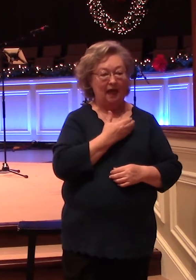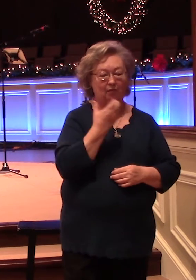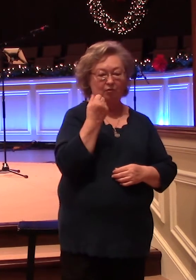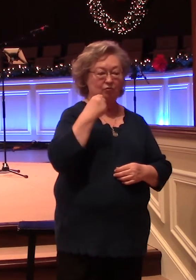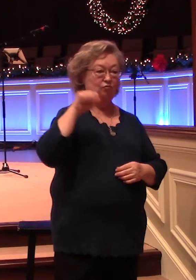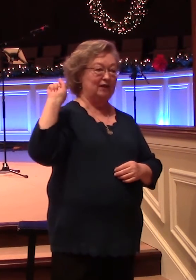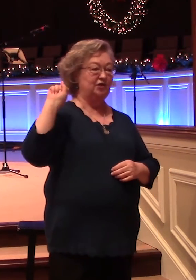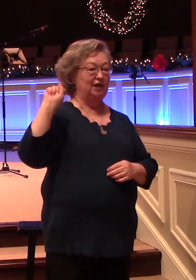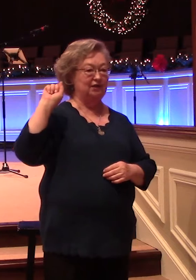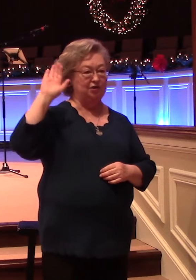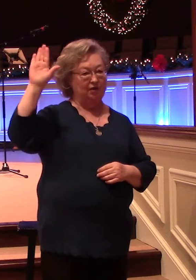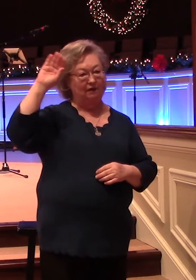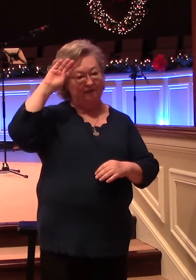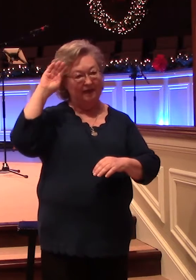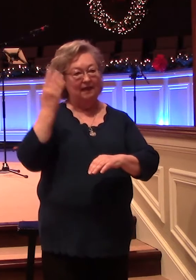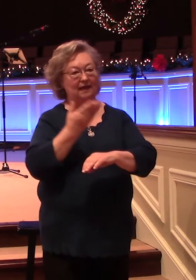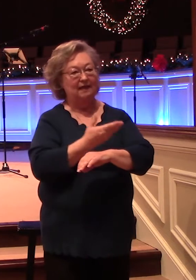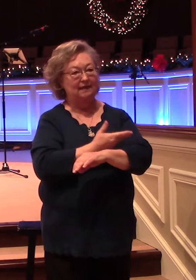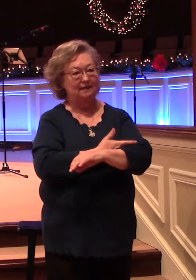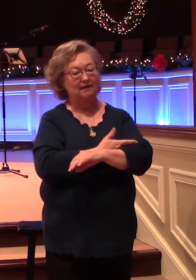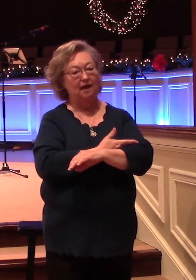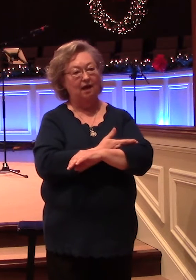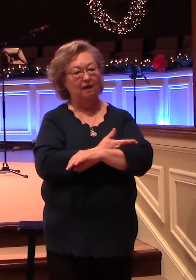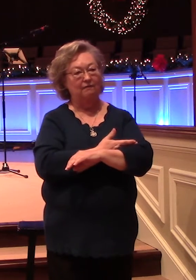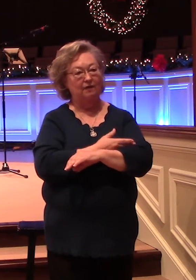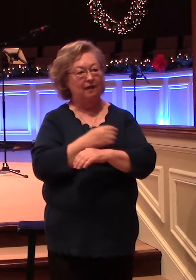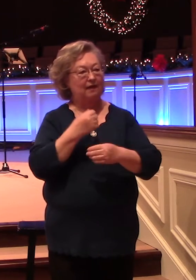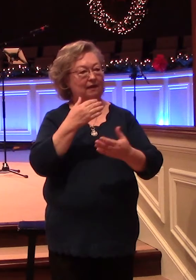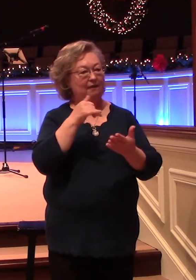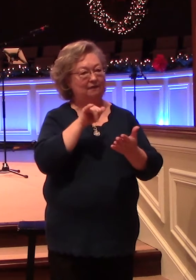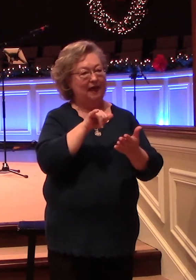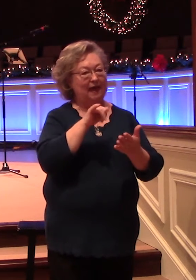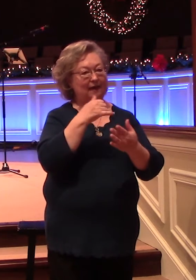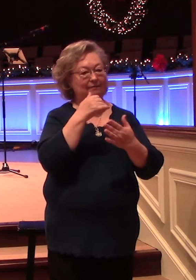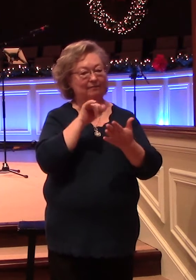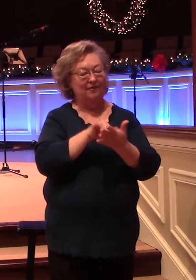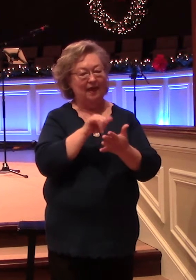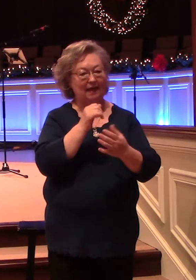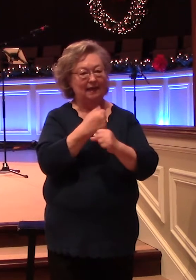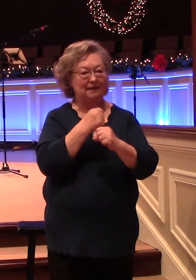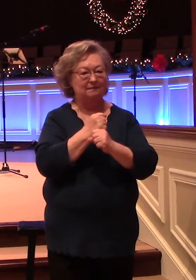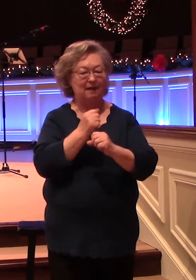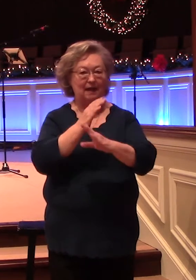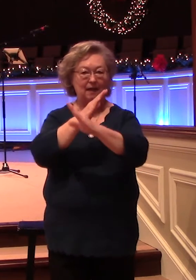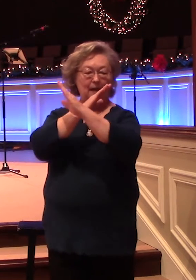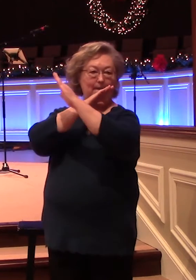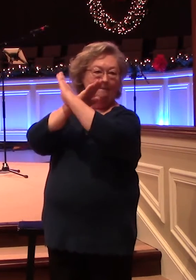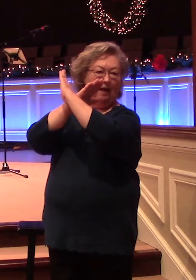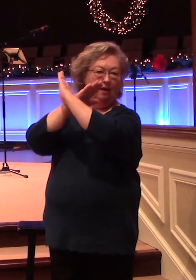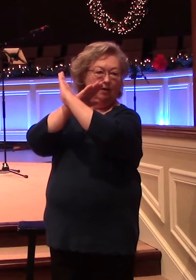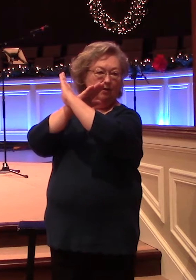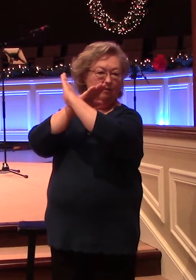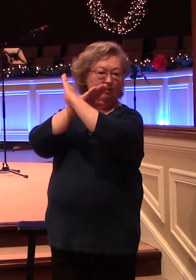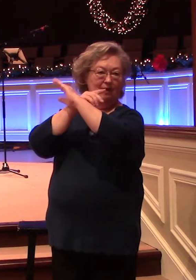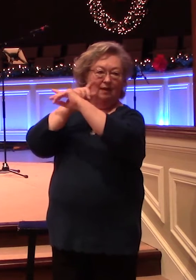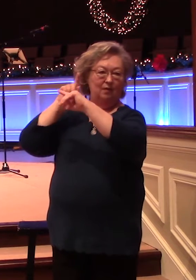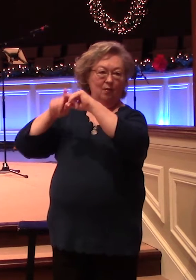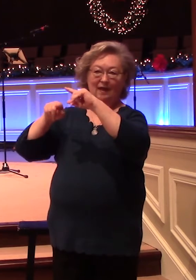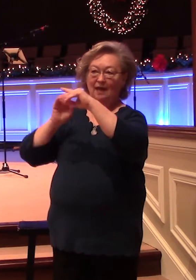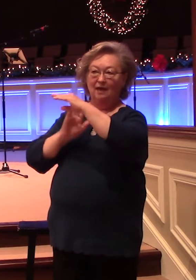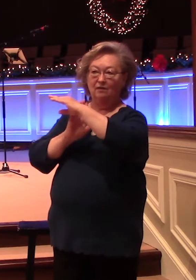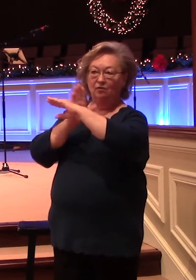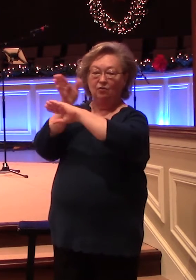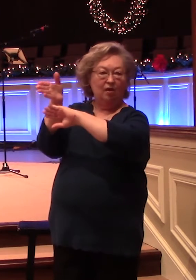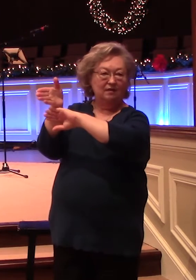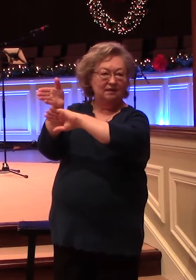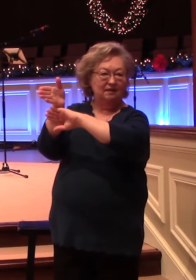God, we have thrown up a barrier between us and God. We've dug a chasm that we cannot cross. And the consequences of